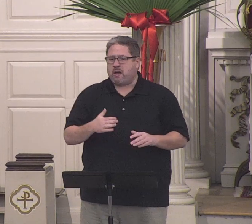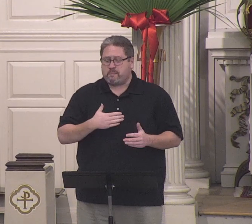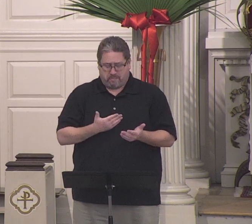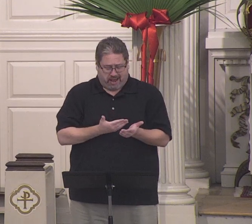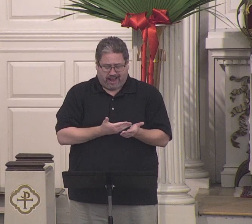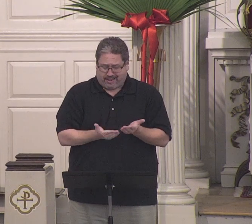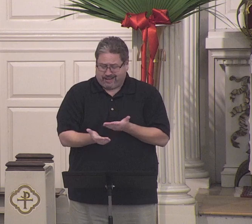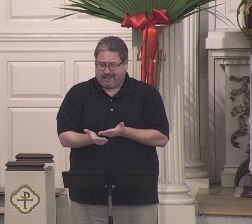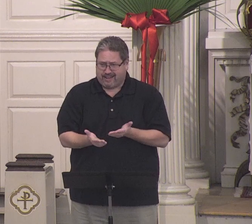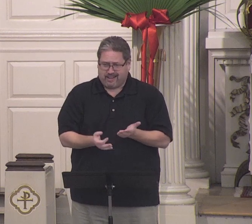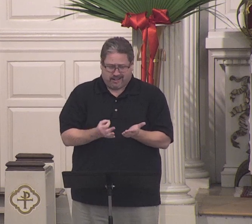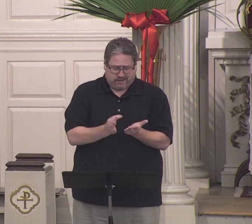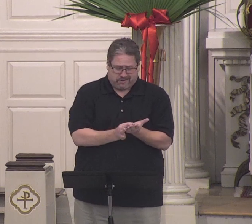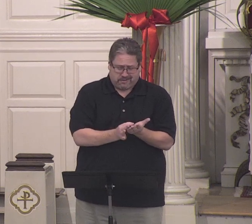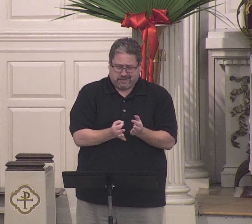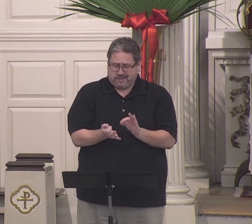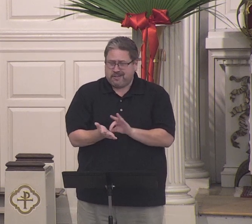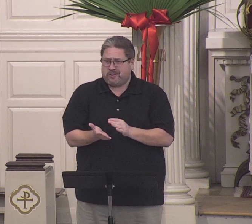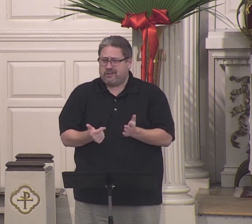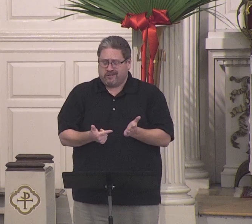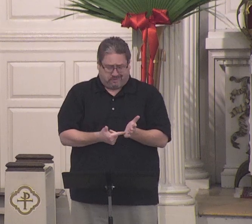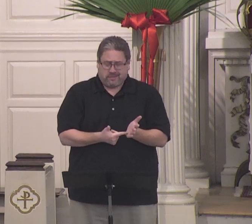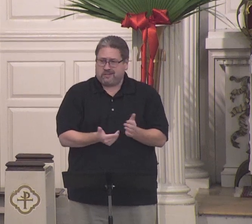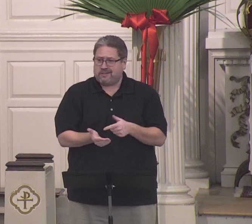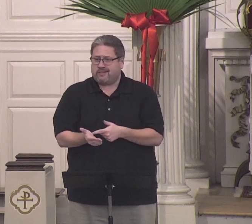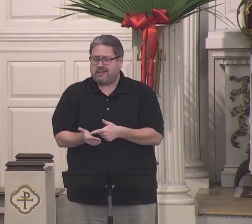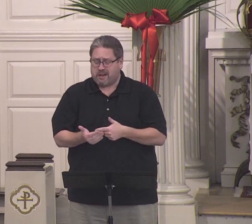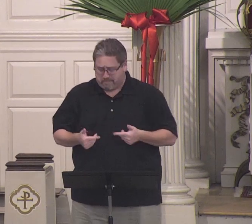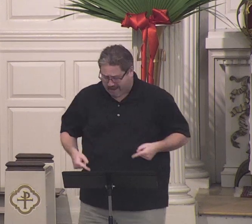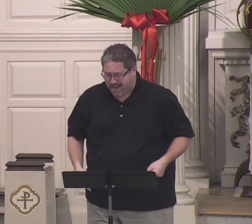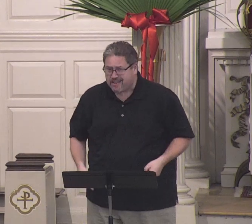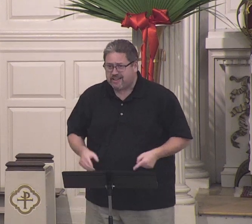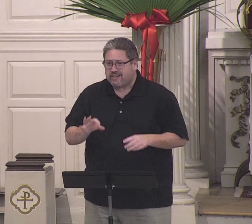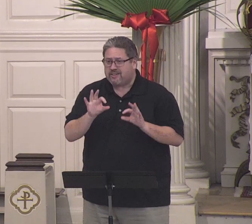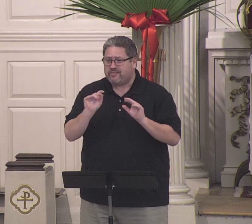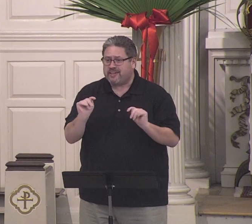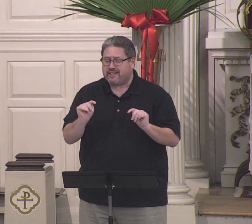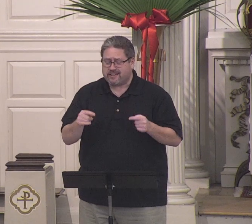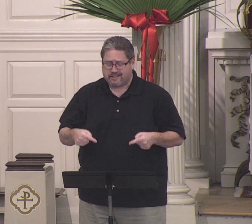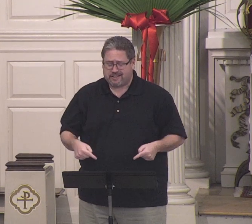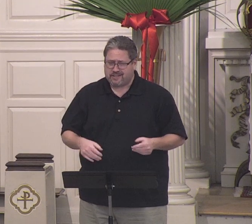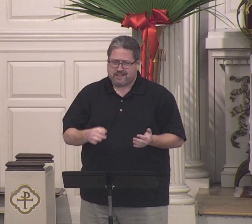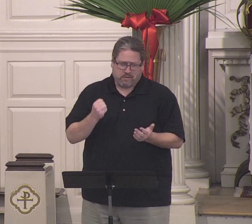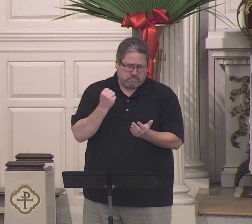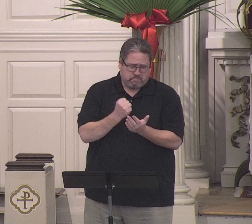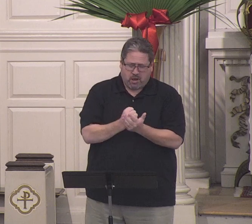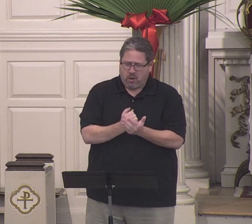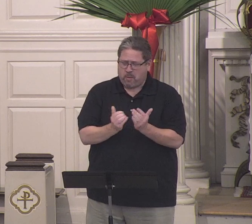My heart.